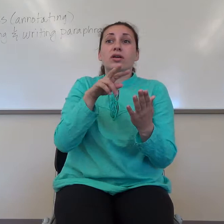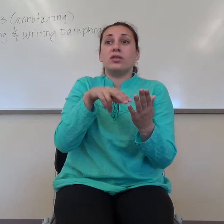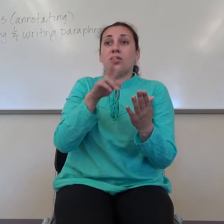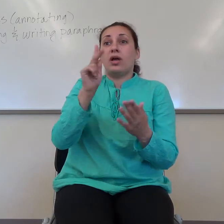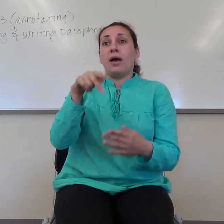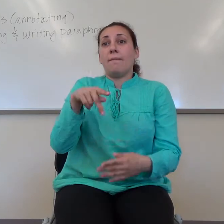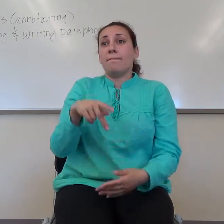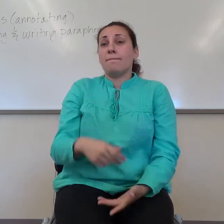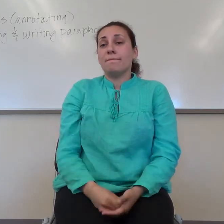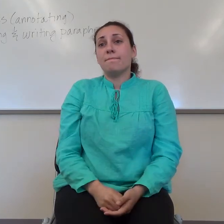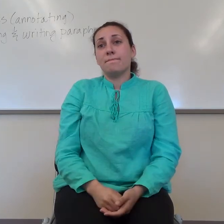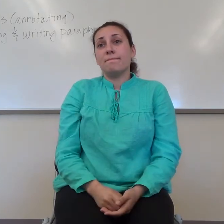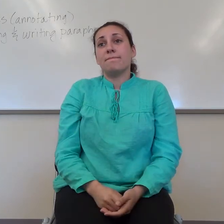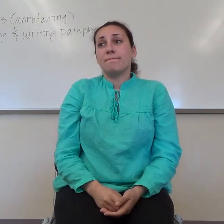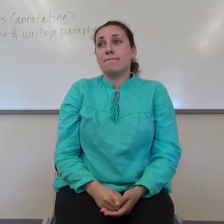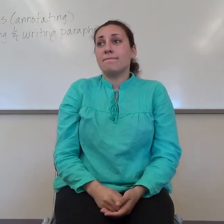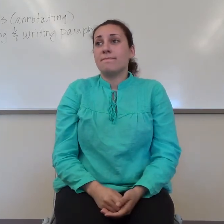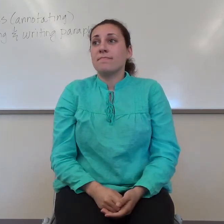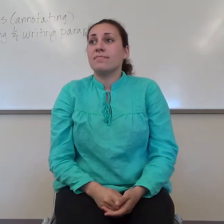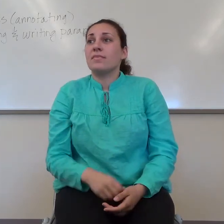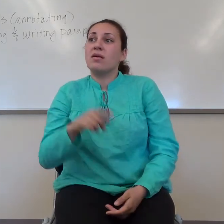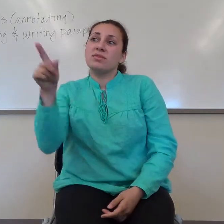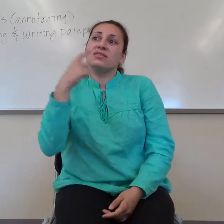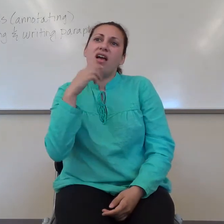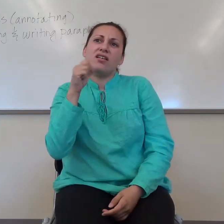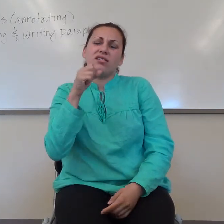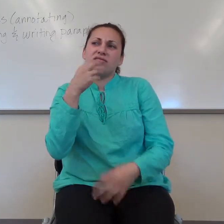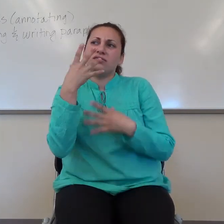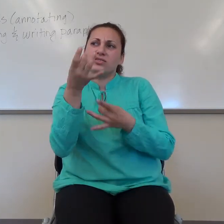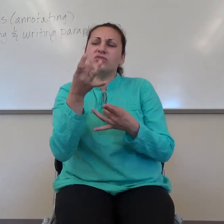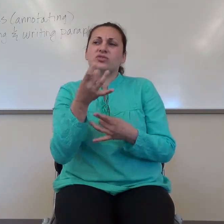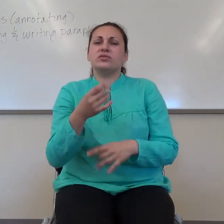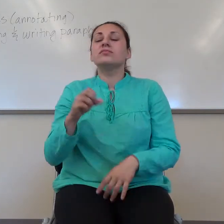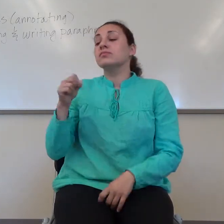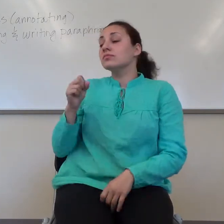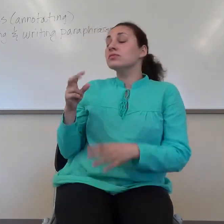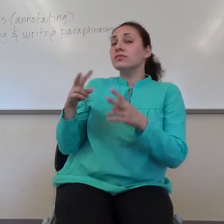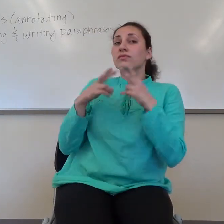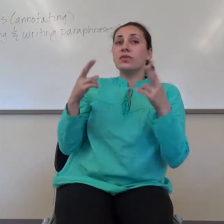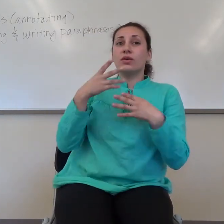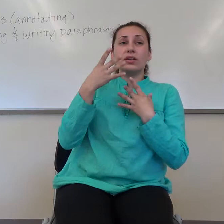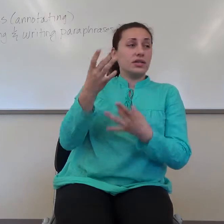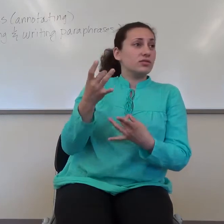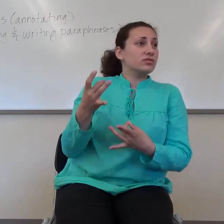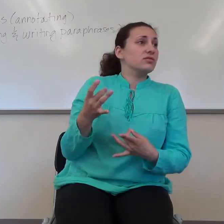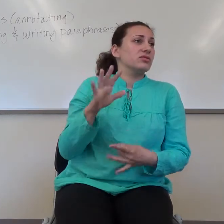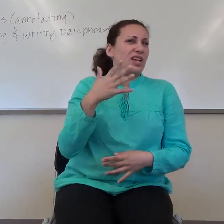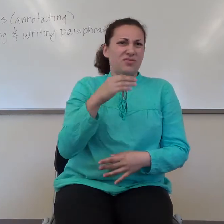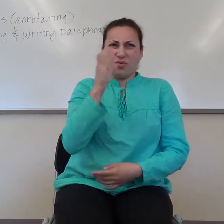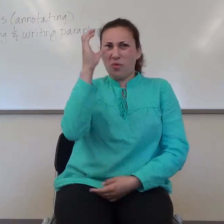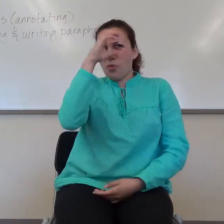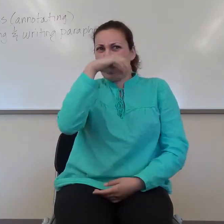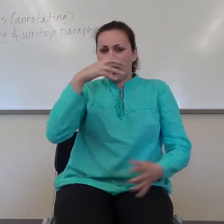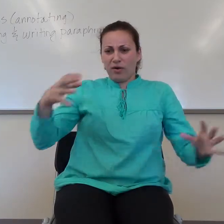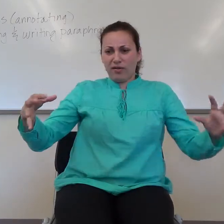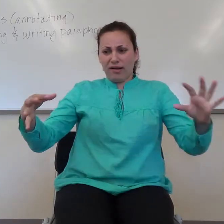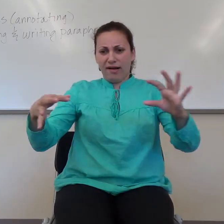think that was just a coincidence. Yeah, it's an interesting thing. So there's kind of this weird connection between